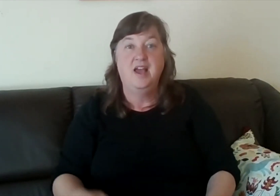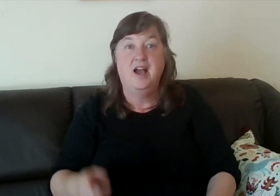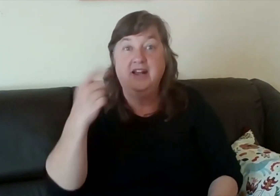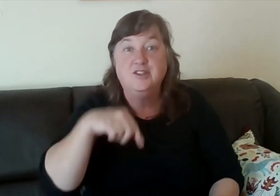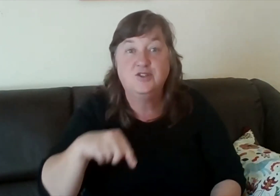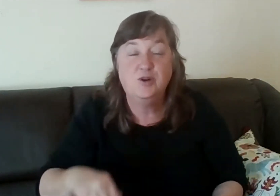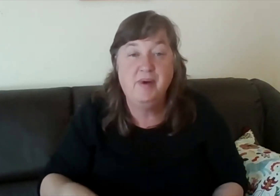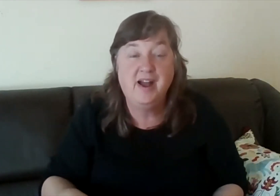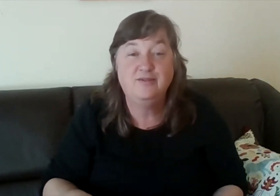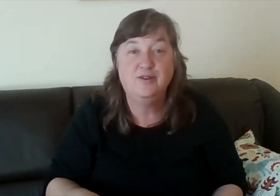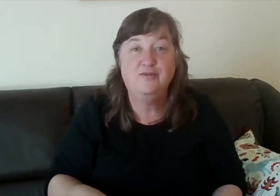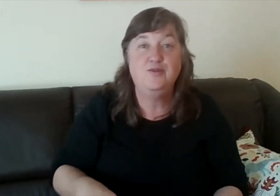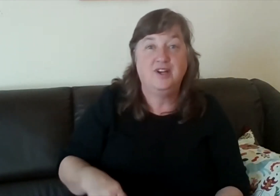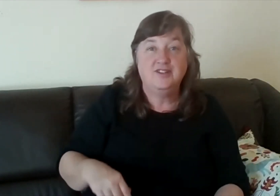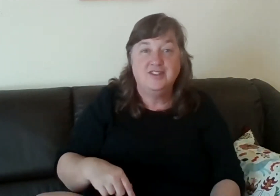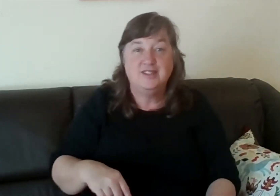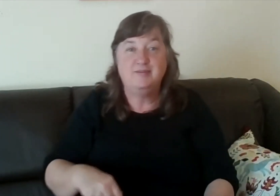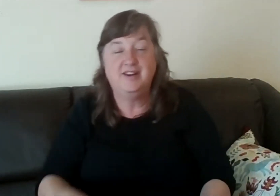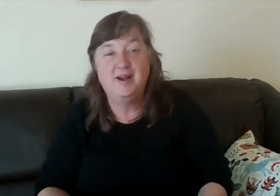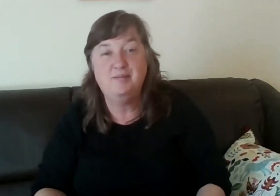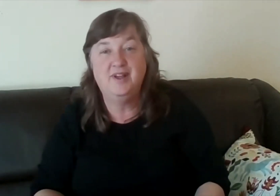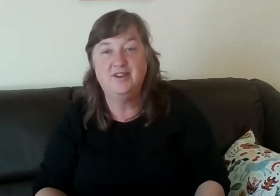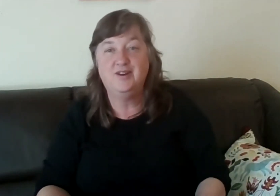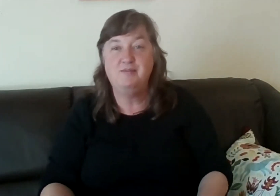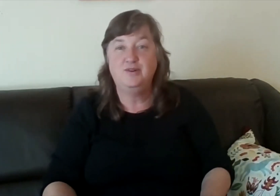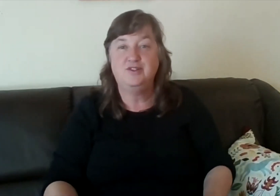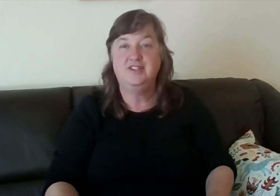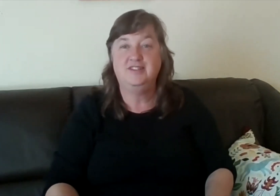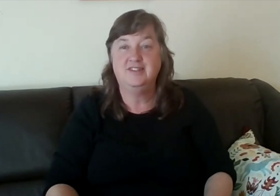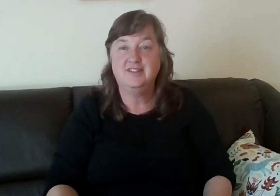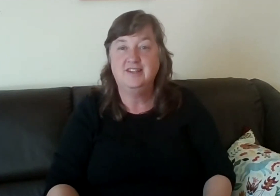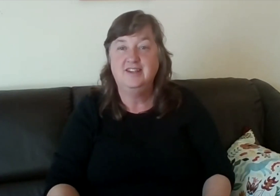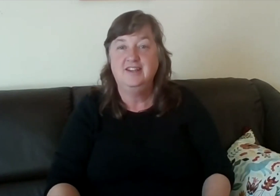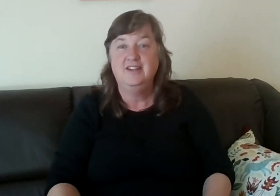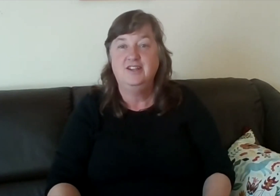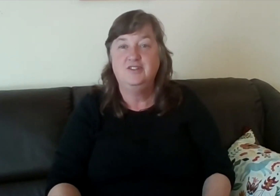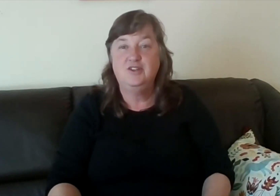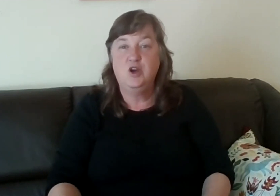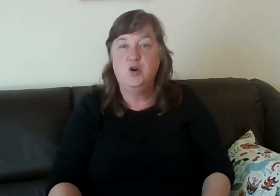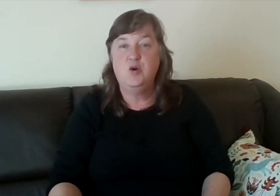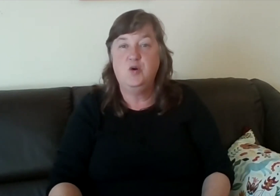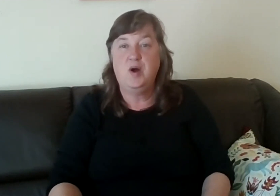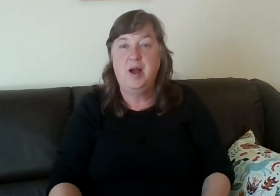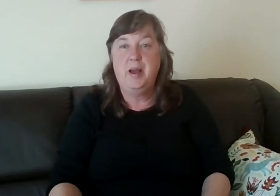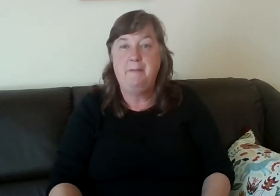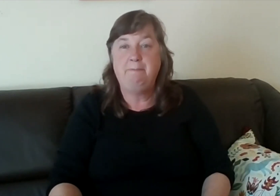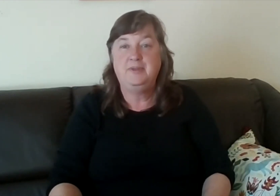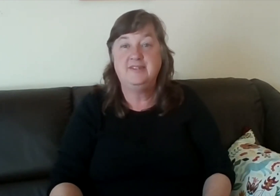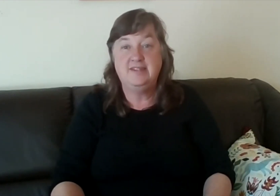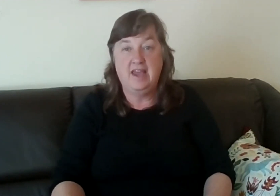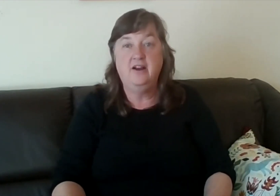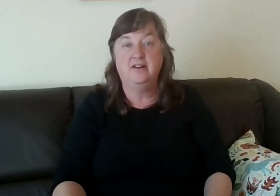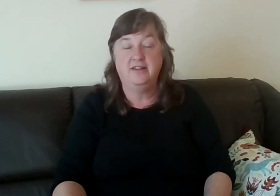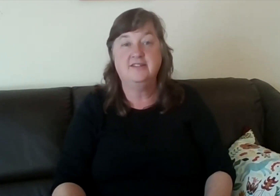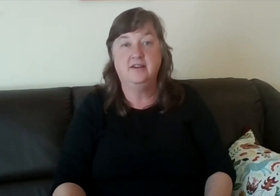I'm going to circle back for a few questions about a couple other emotions. So, scared, that's a good